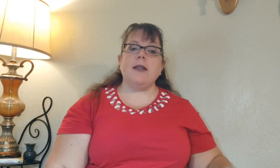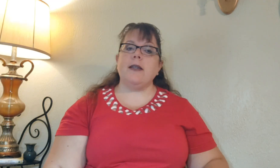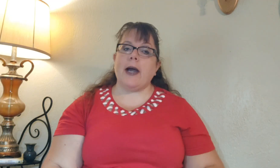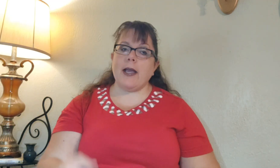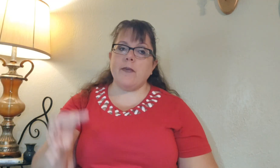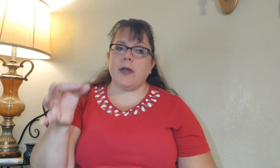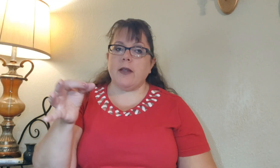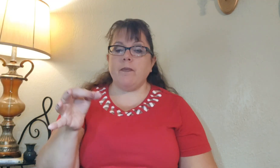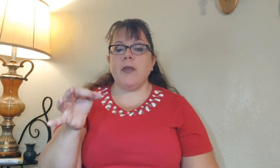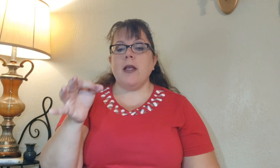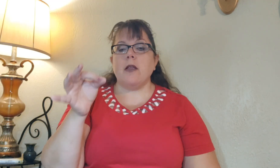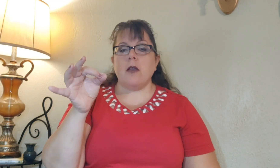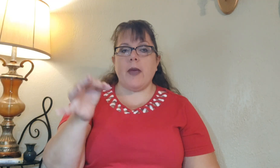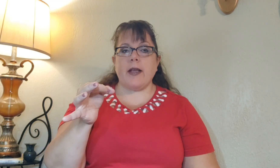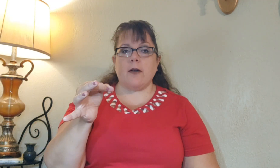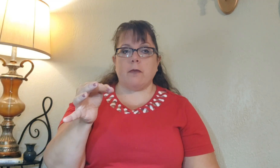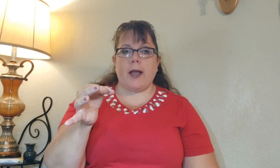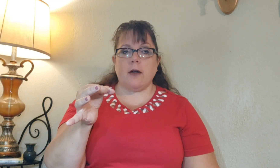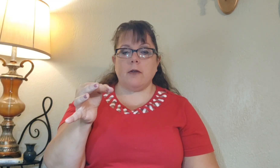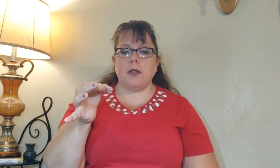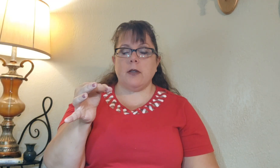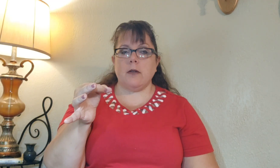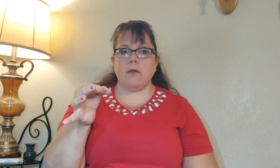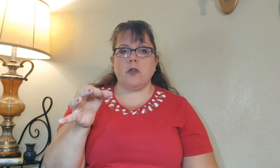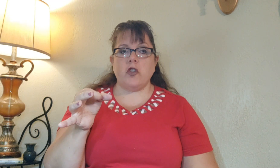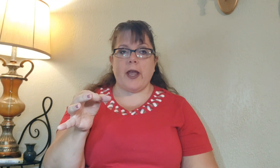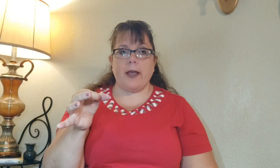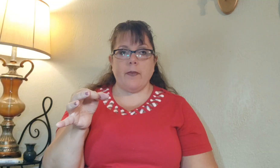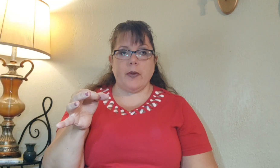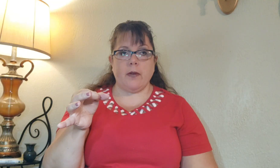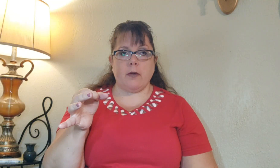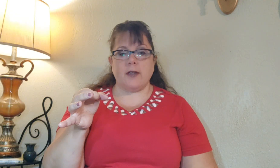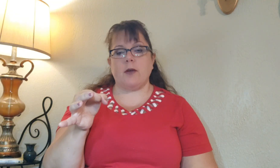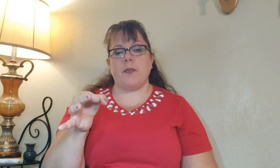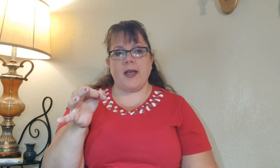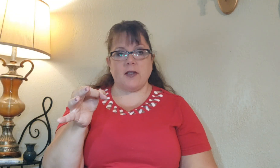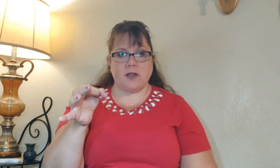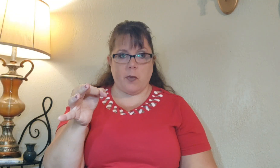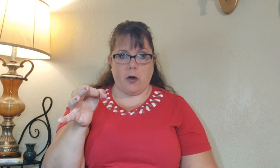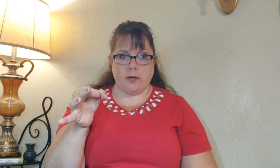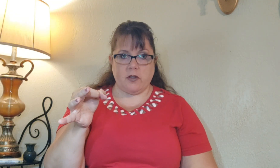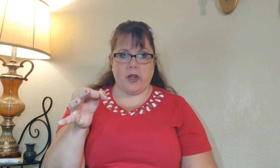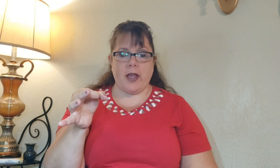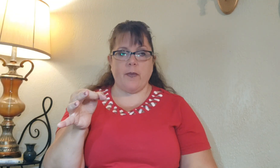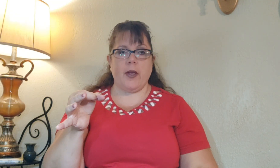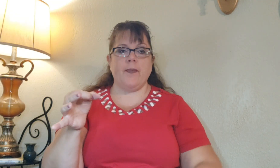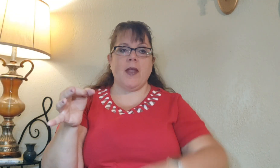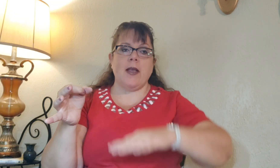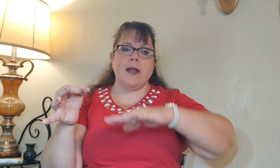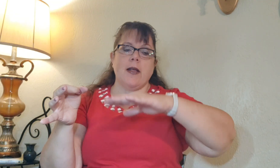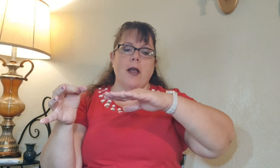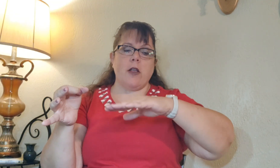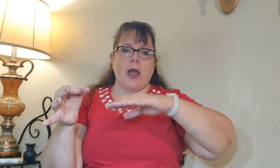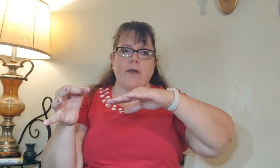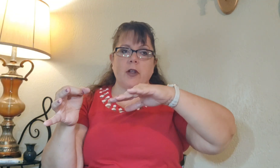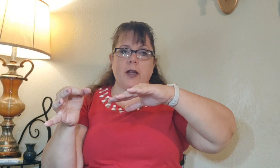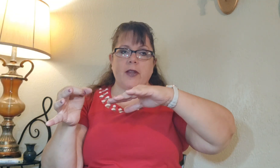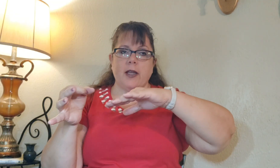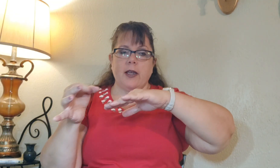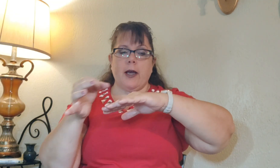Then diamond, you make a round shape, because it would be a small shape, and you have your left hand